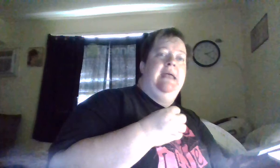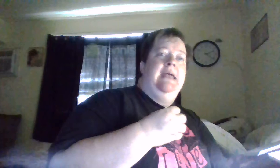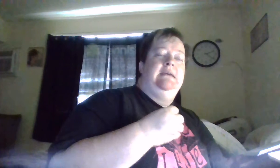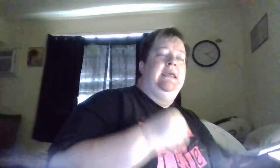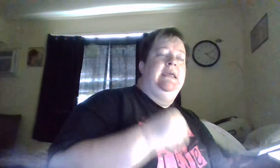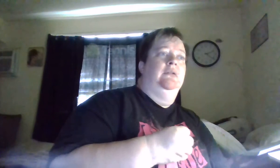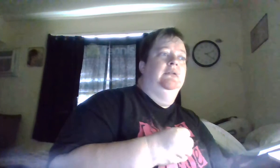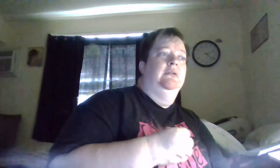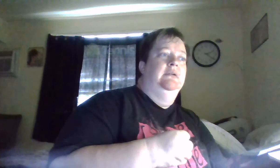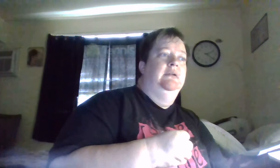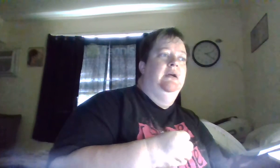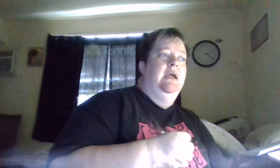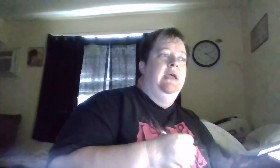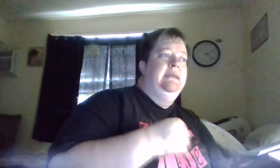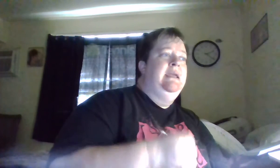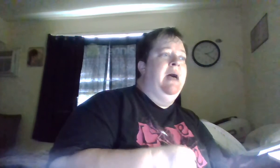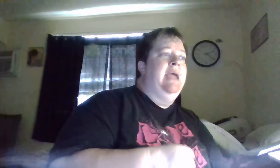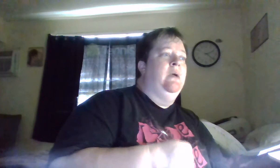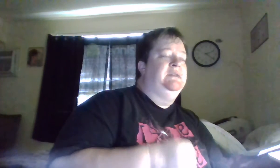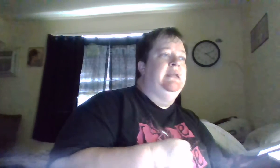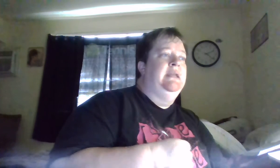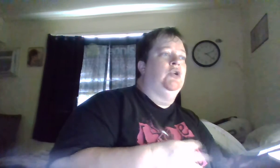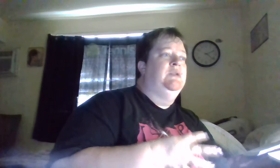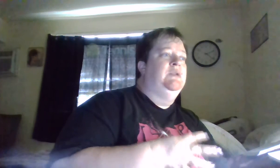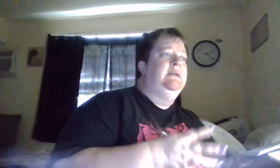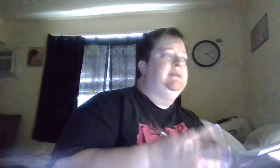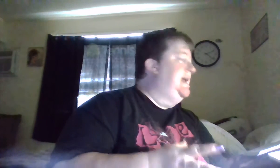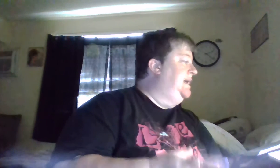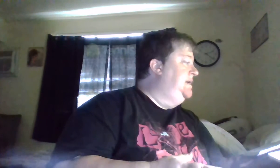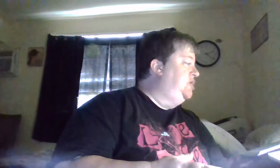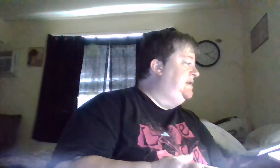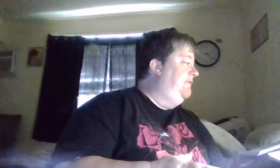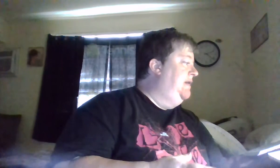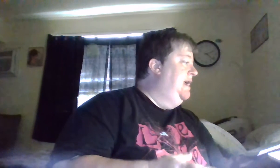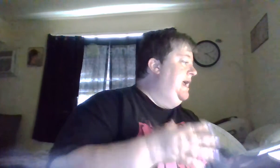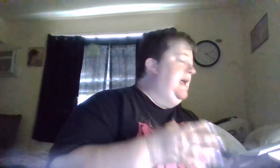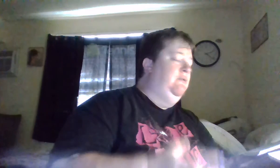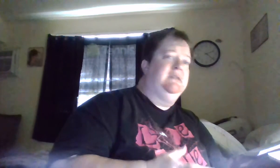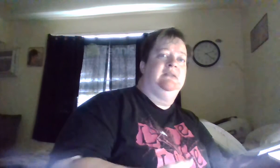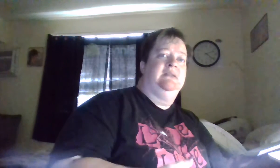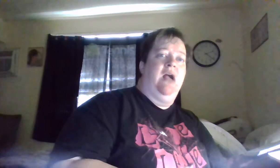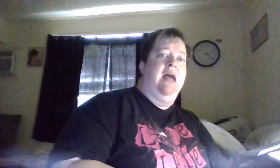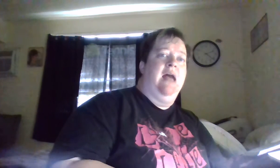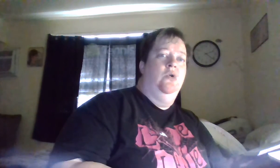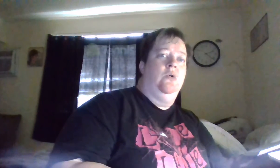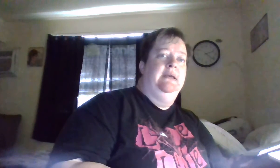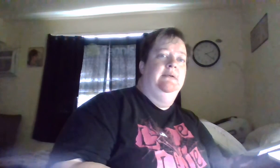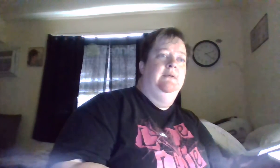And here, Nehemiah was a leader who was willing to take initiative and risks for God's glory.